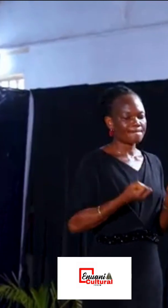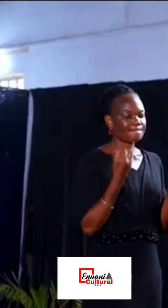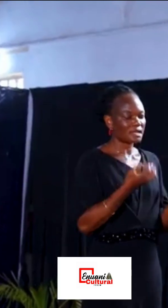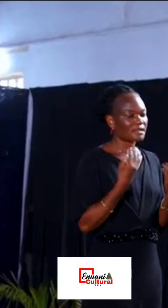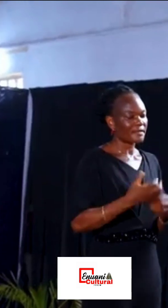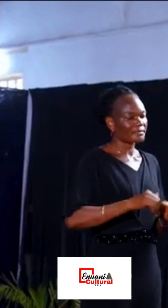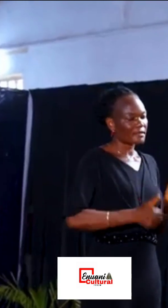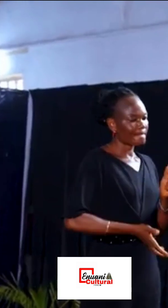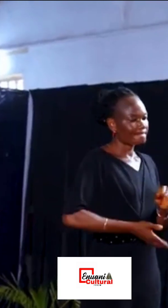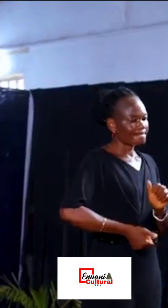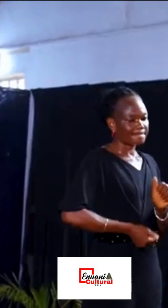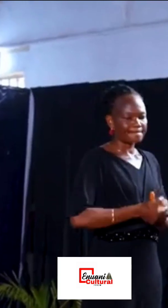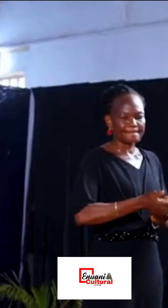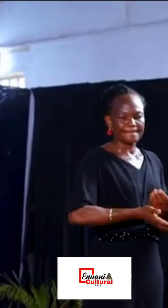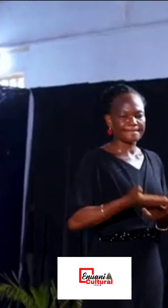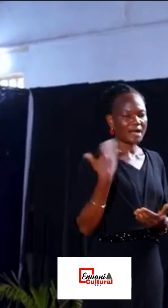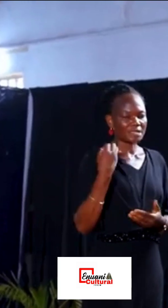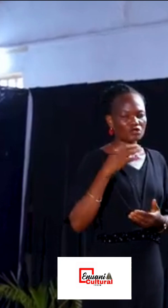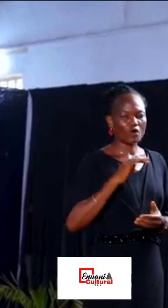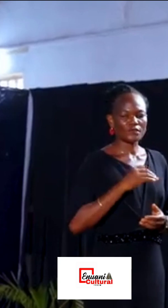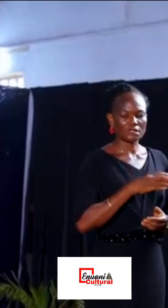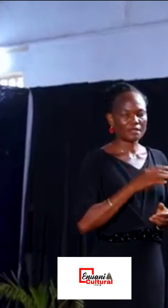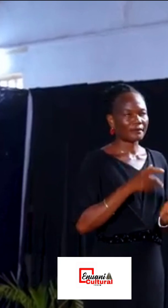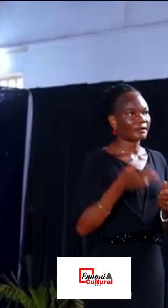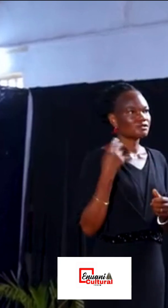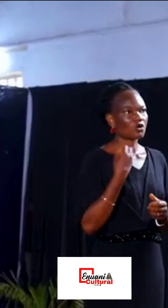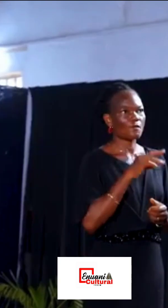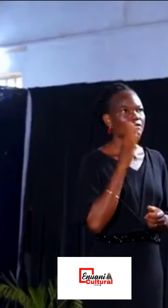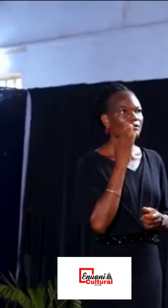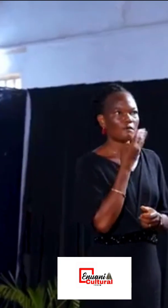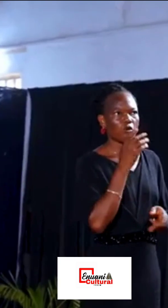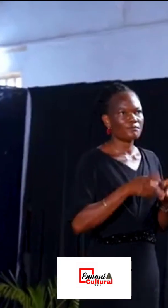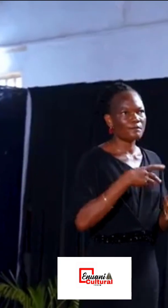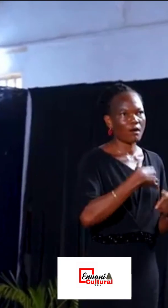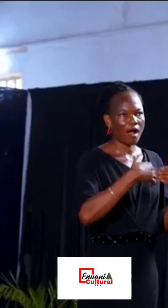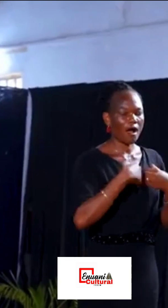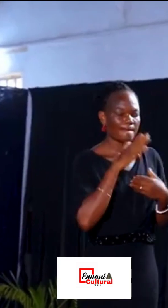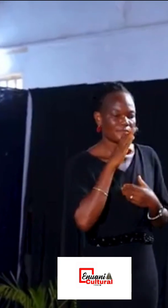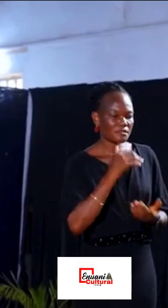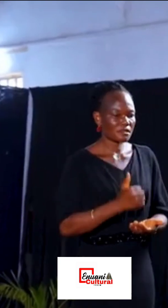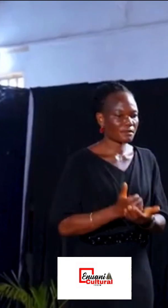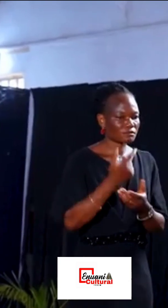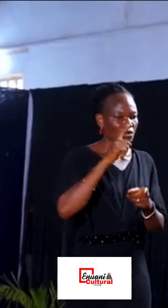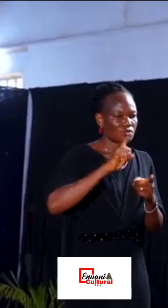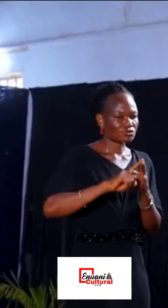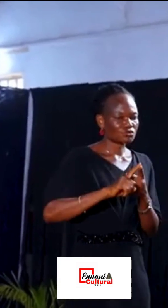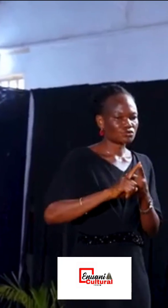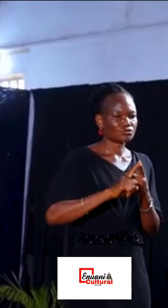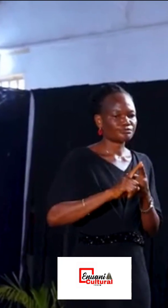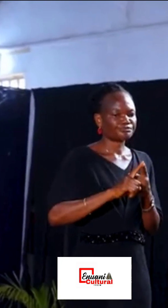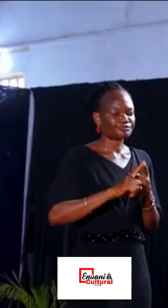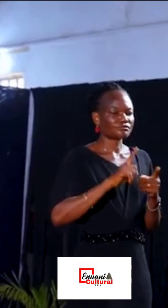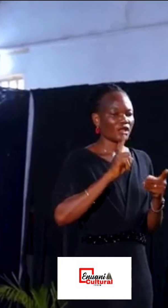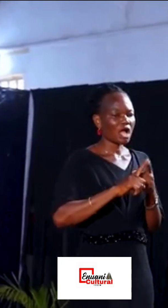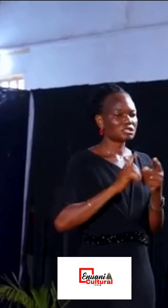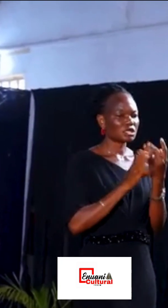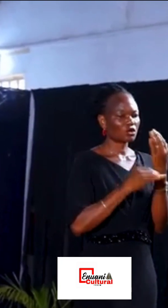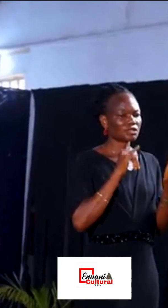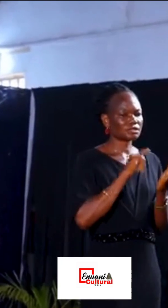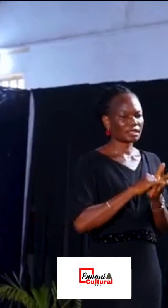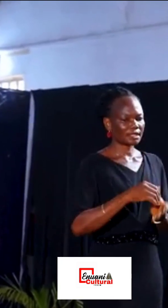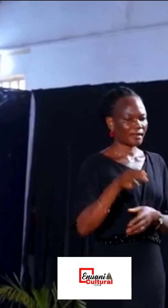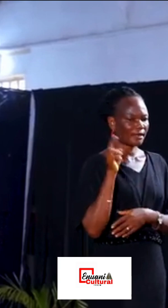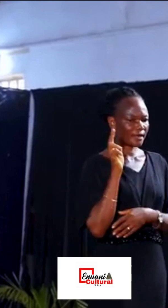the non-Western world, the history of the Igbo people has been an endeavor as marginalized as the continent's